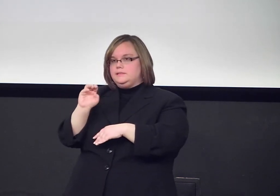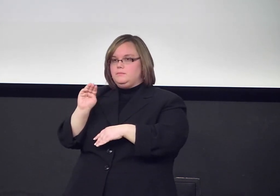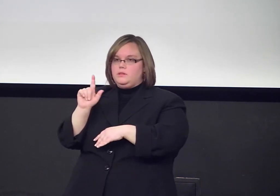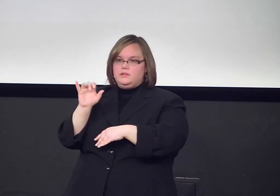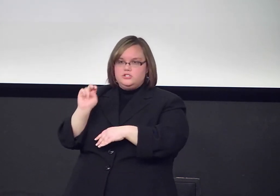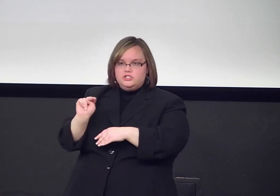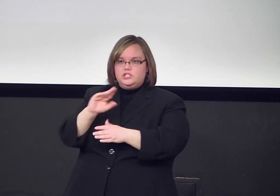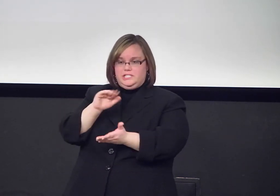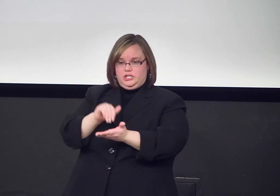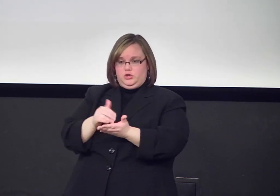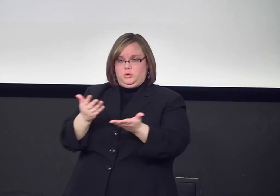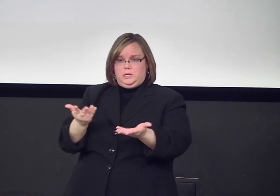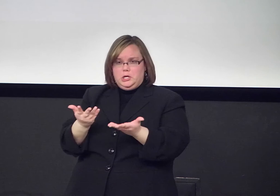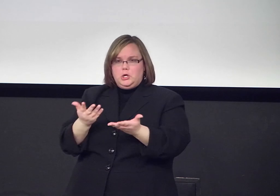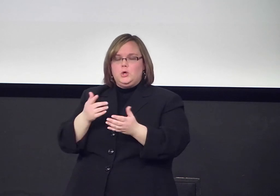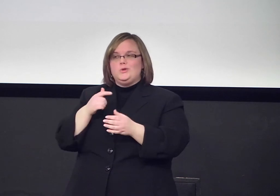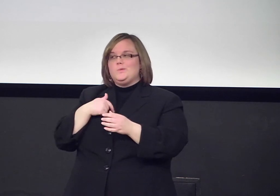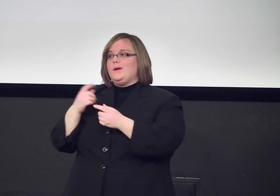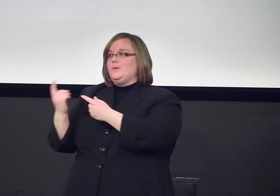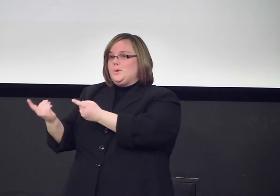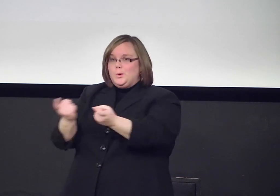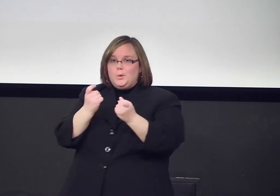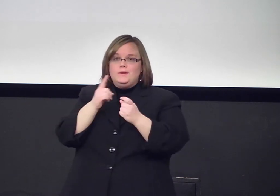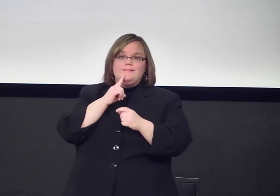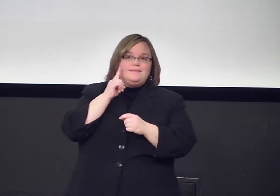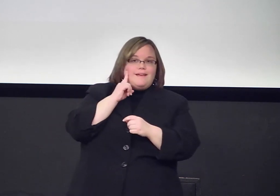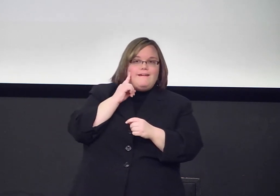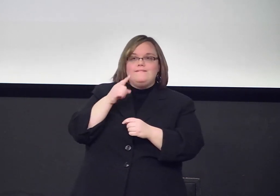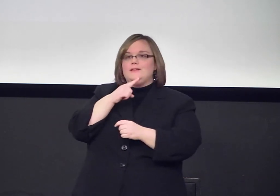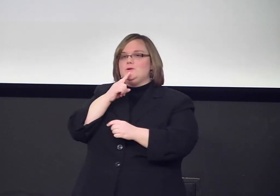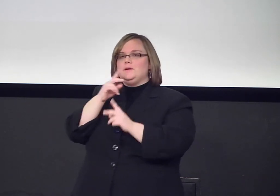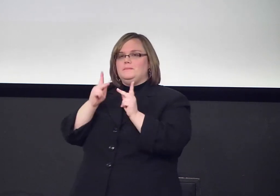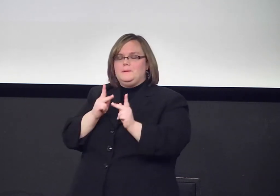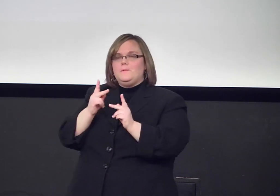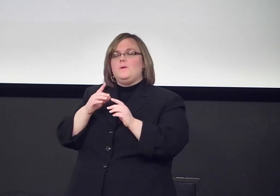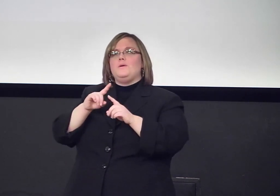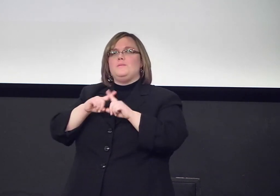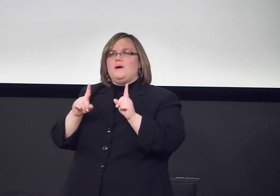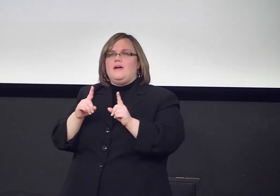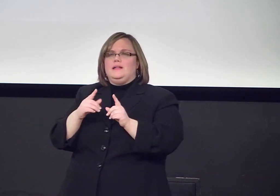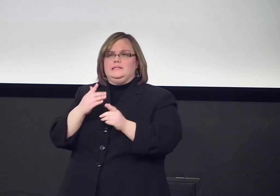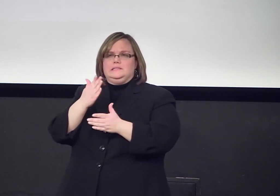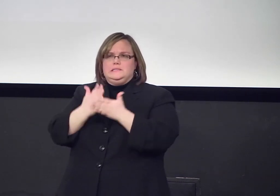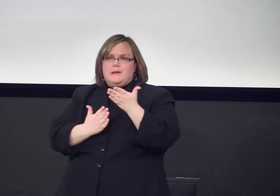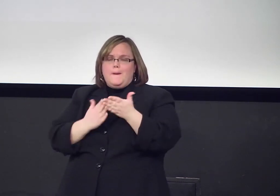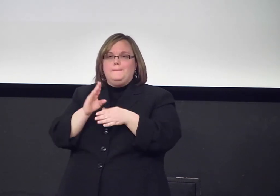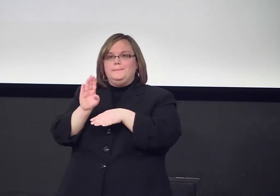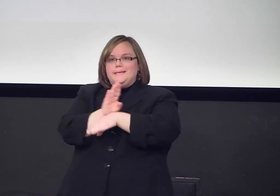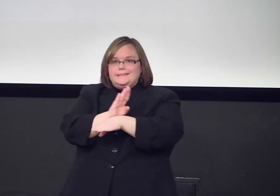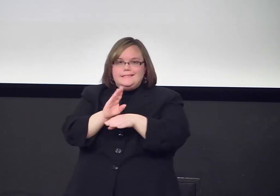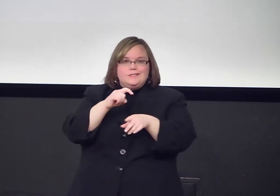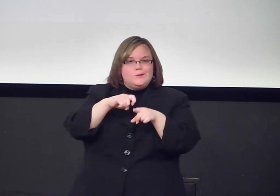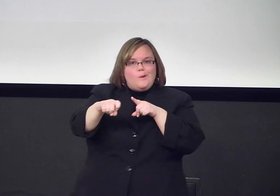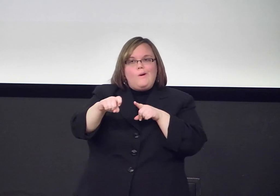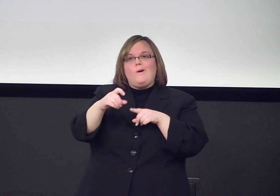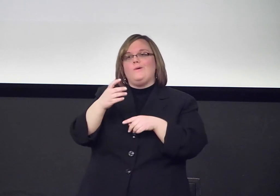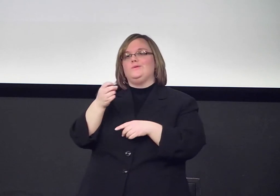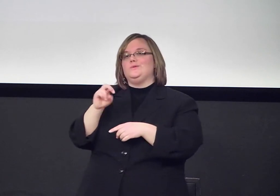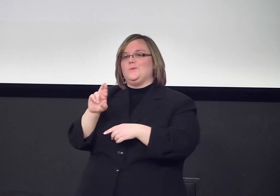a gap. When we establish the simulated environment and recruited